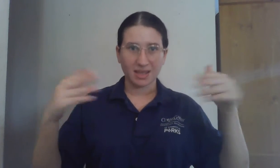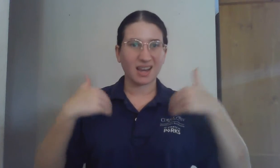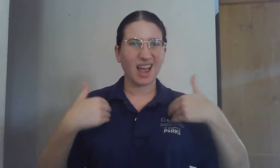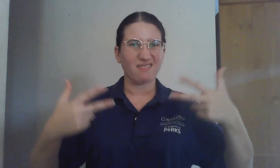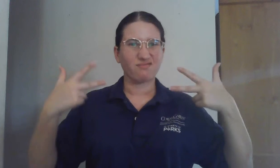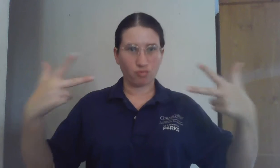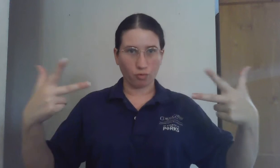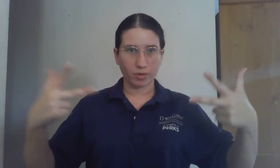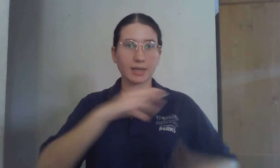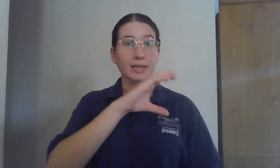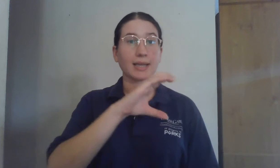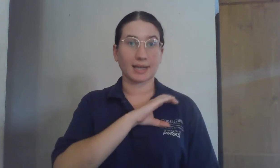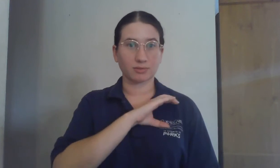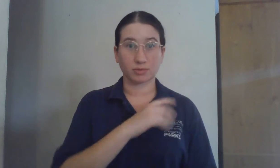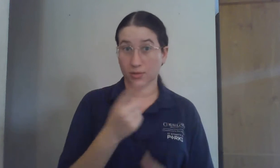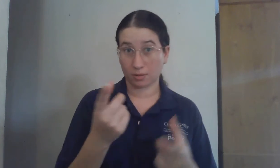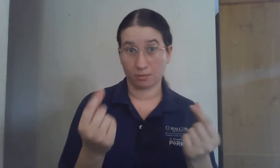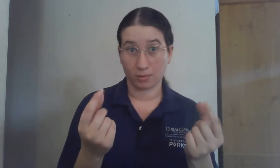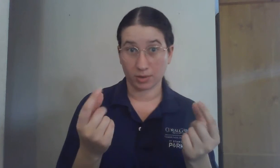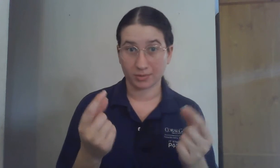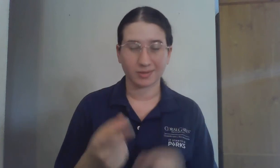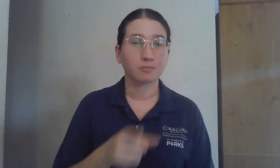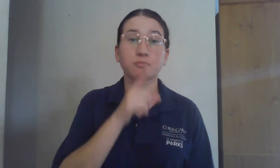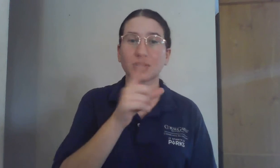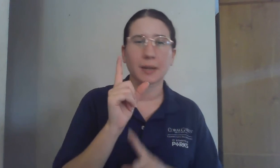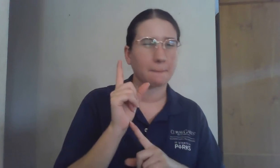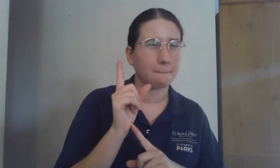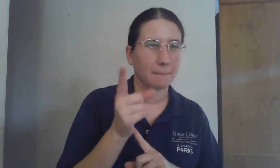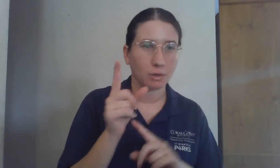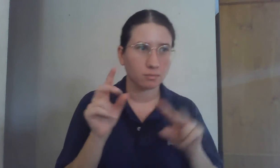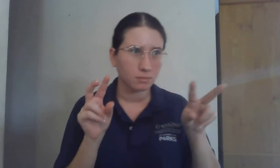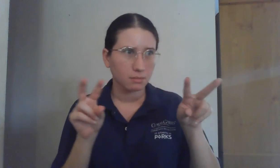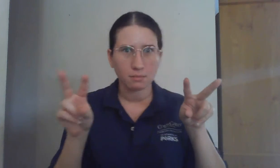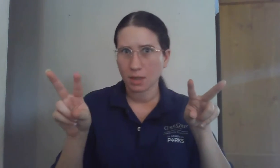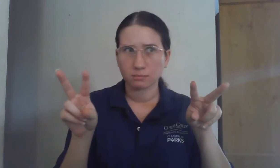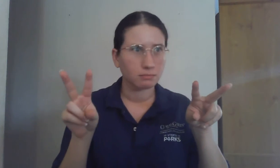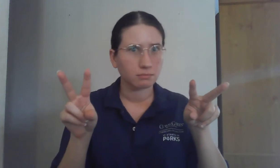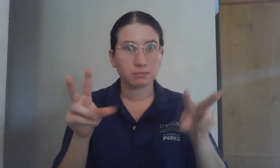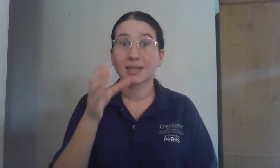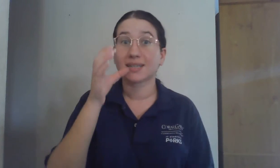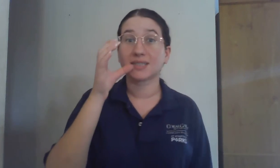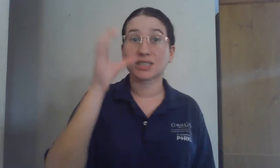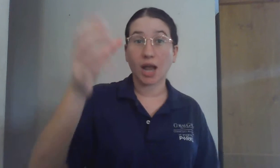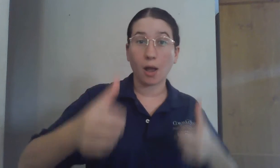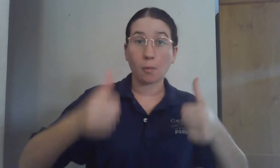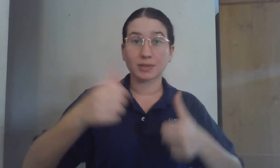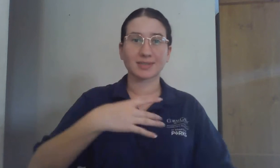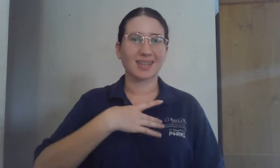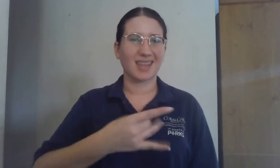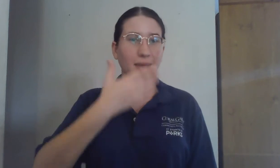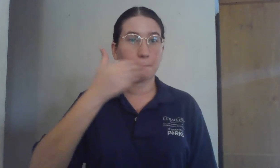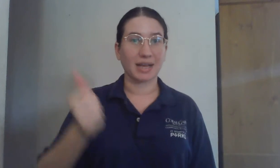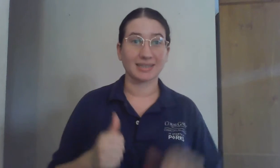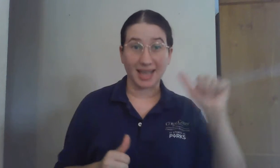your task is to, within a second from when you see it, shout out which one you like the best. Do you understand the